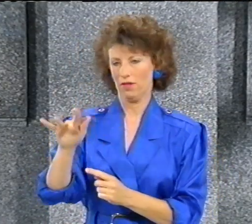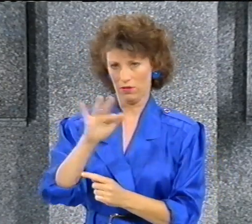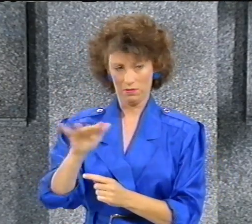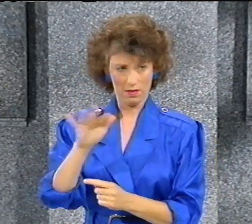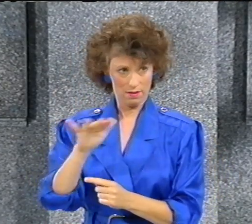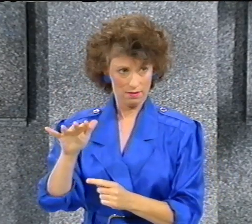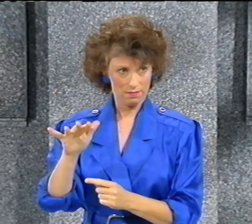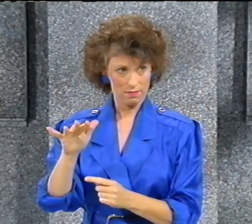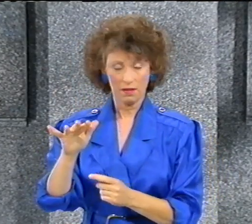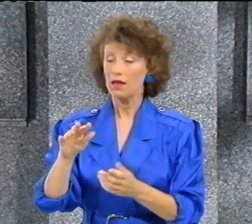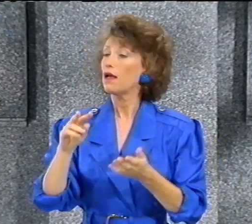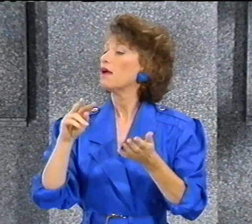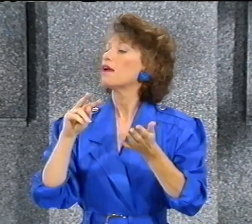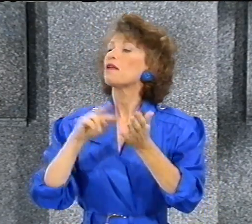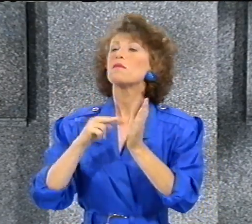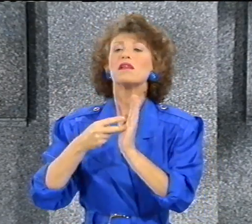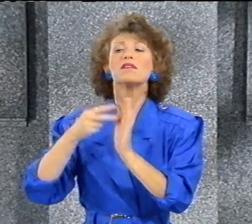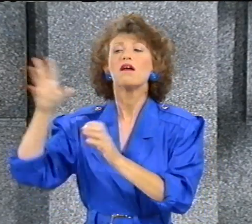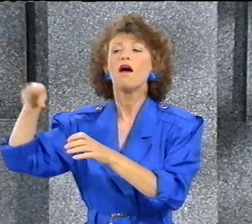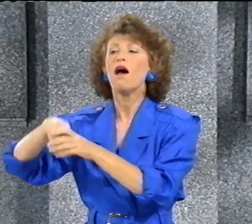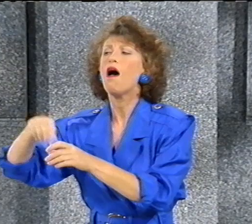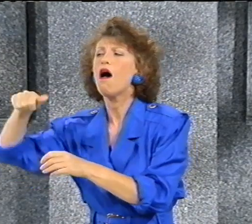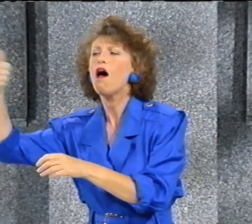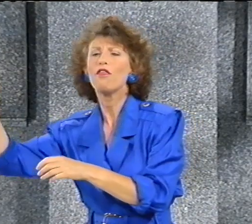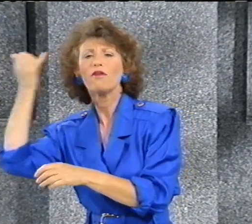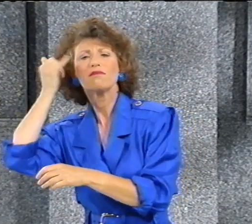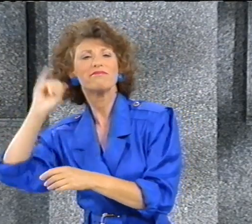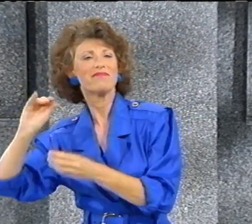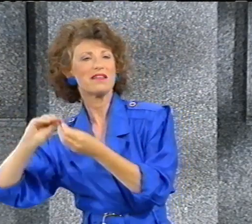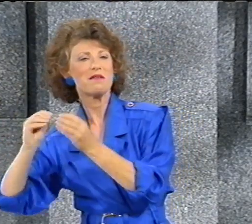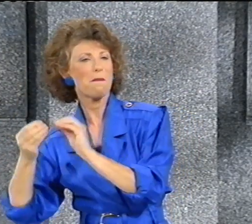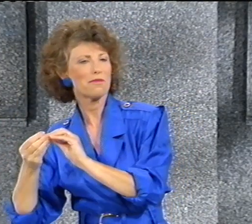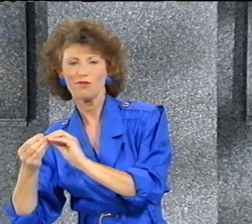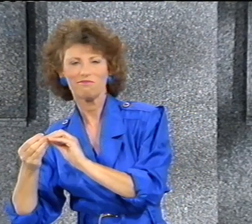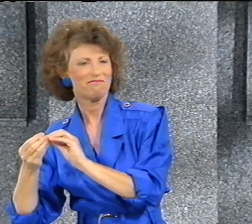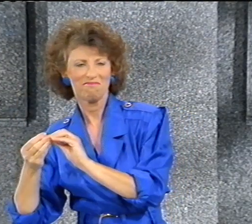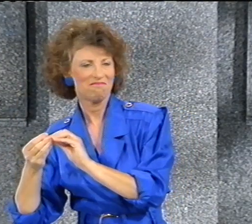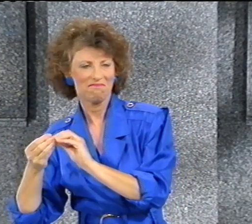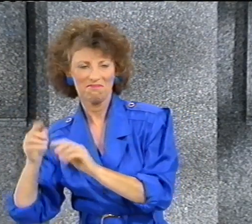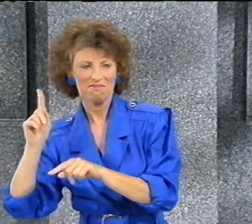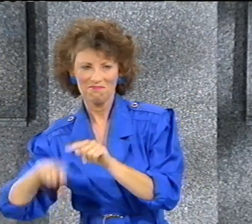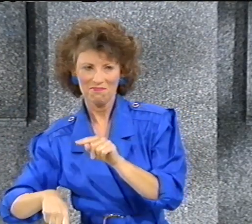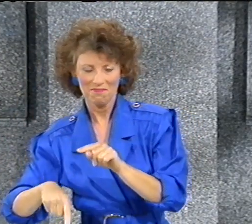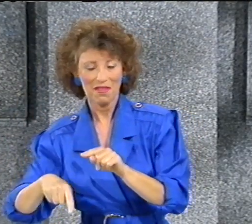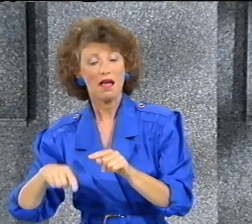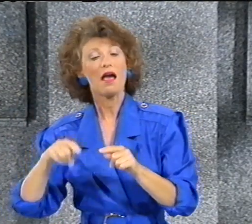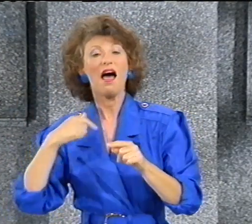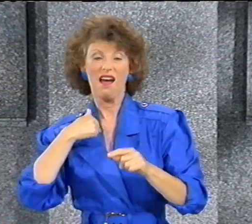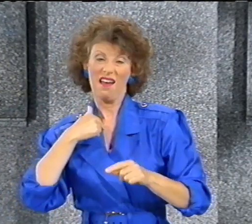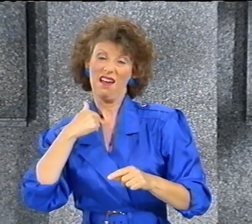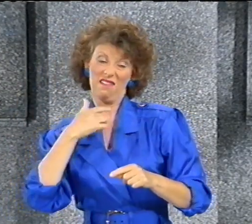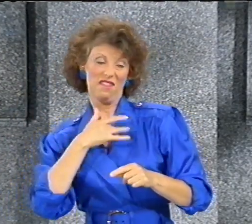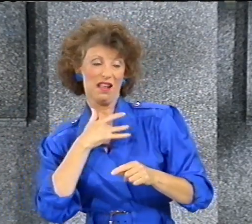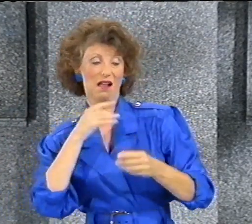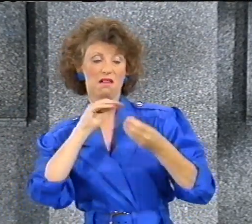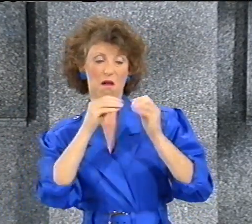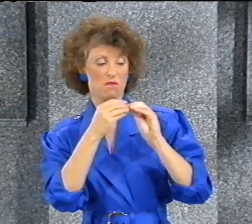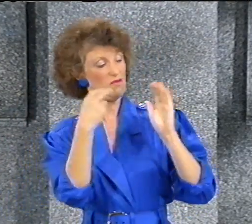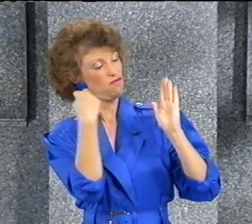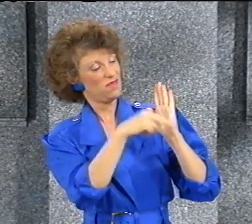that you've come to this class. We're going to concentrate only on fingerspelling. This class is not going to include